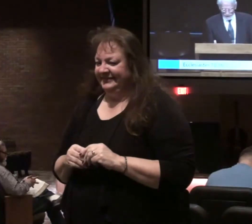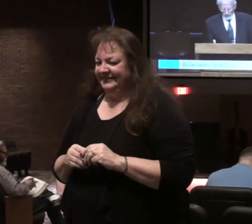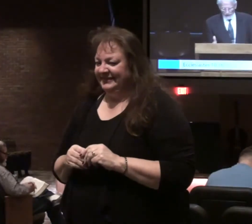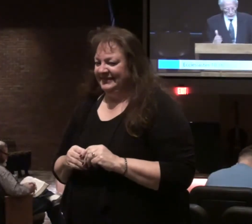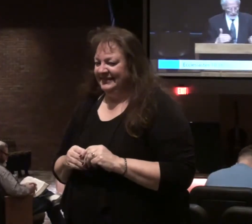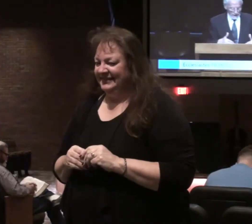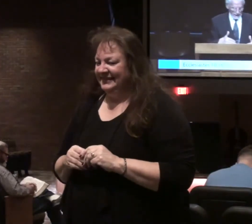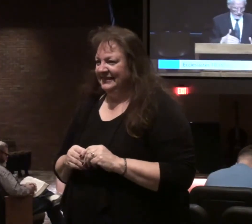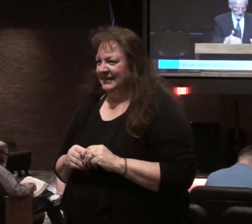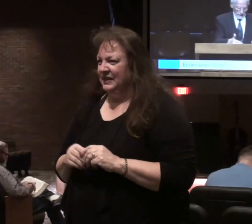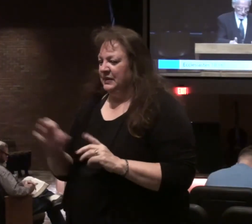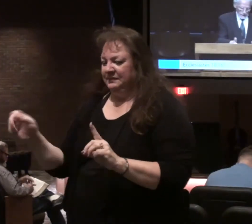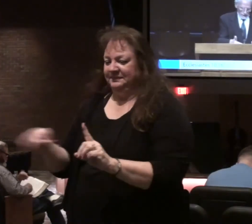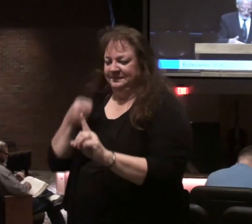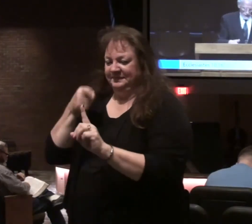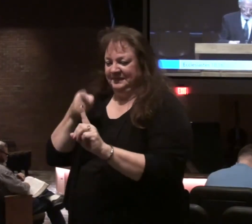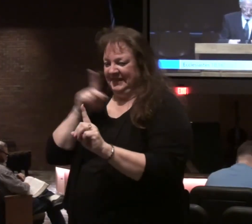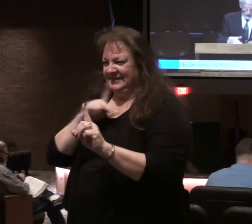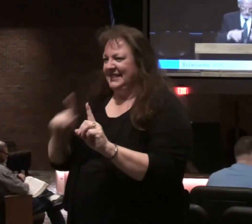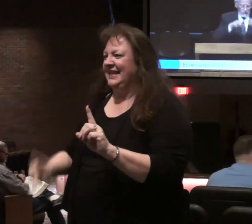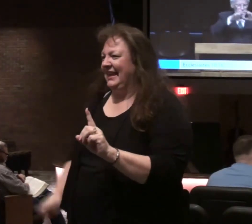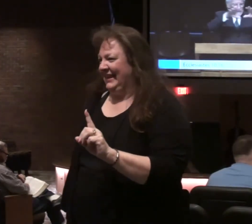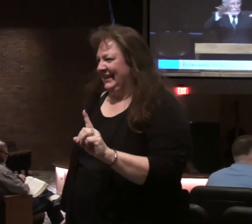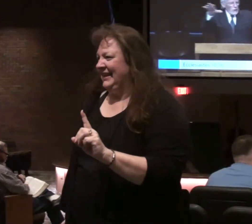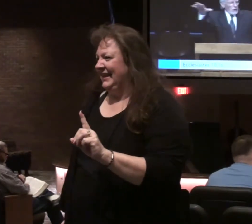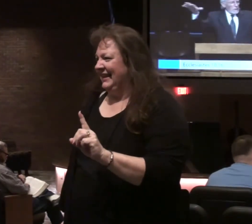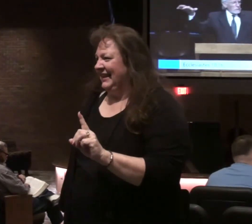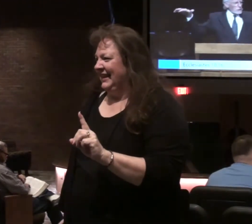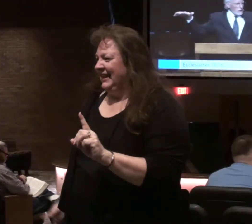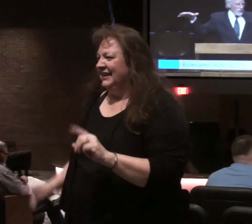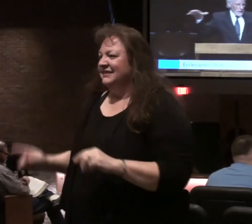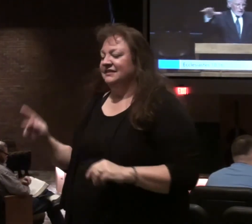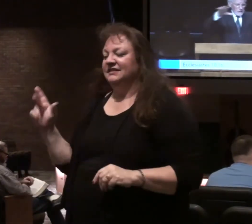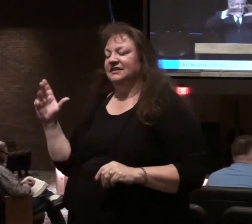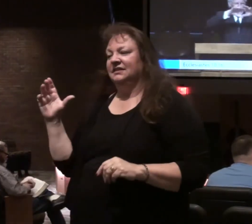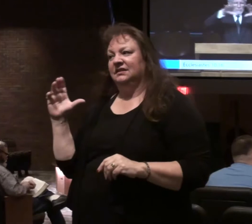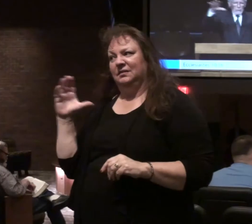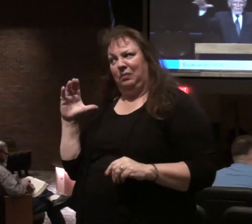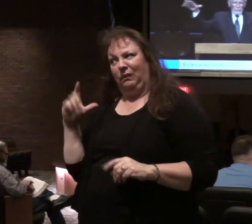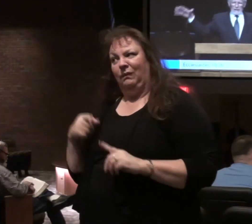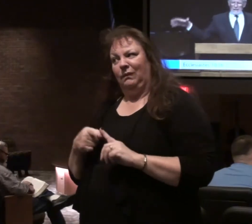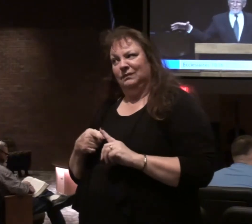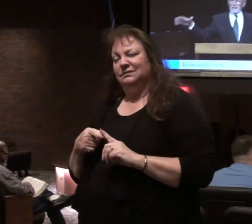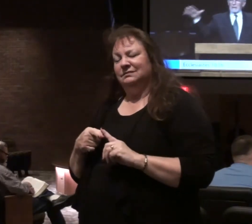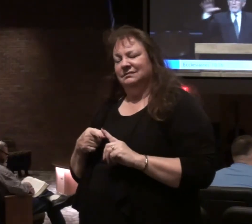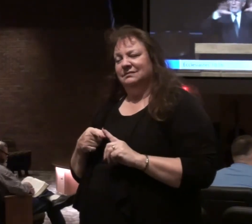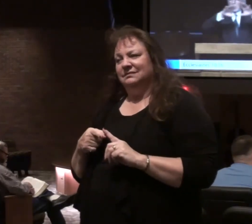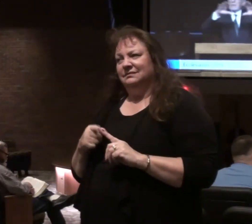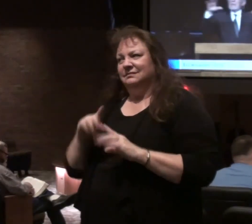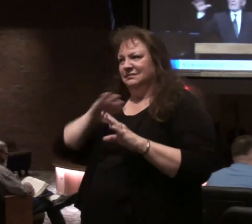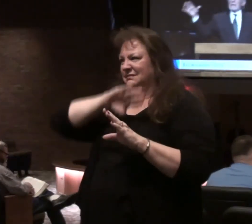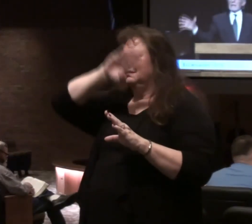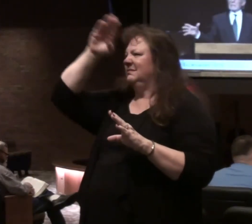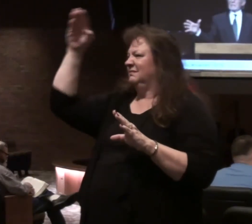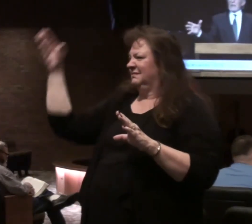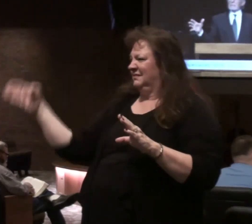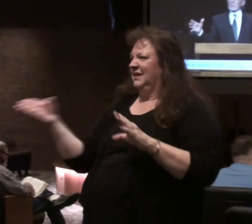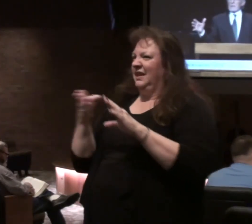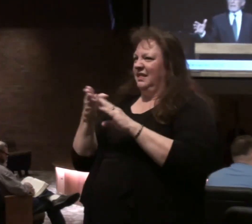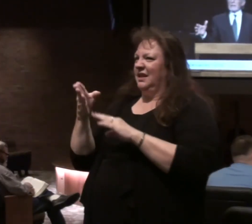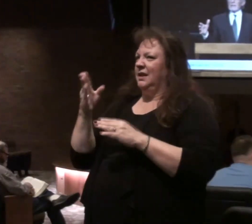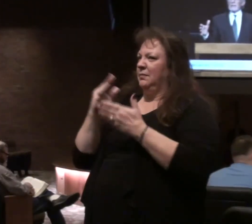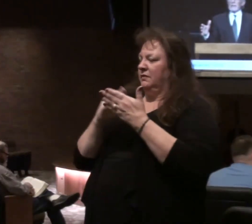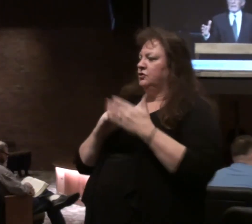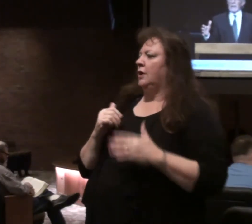And he's back to a king. Because those in charge are the overarching theme of